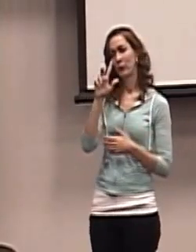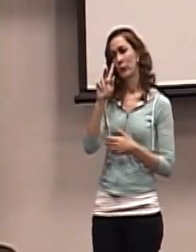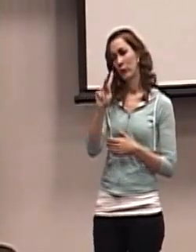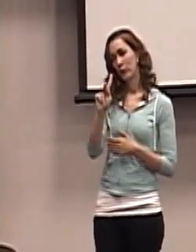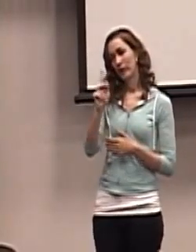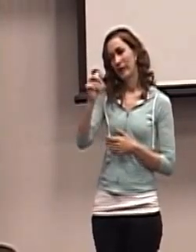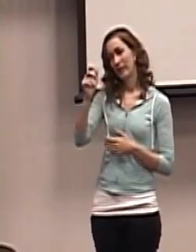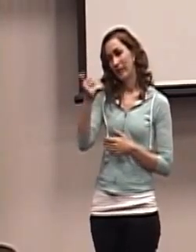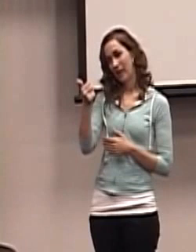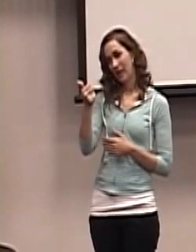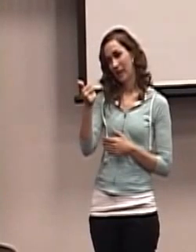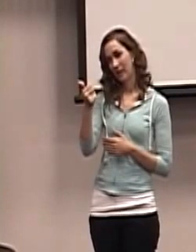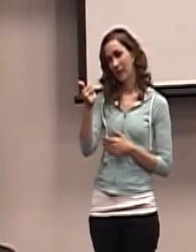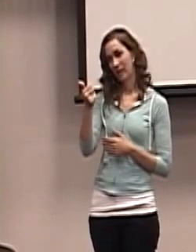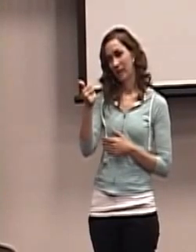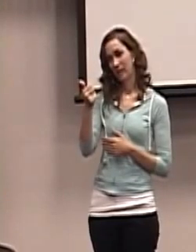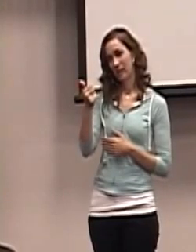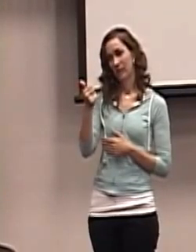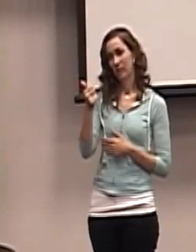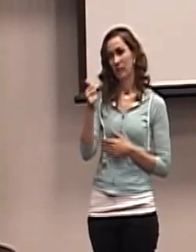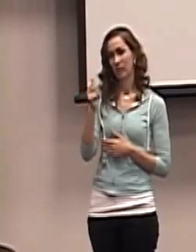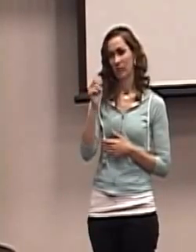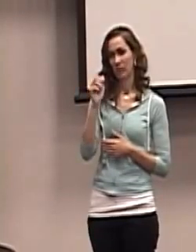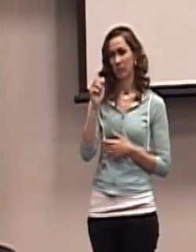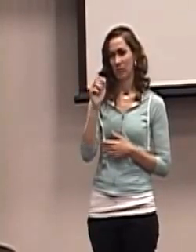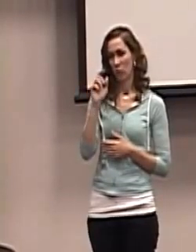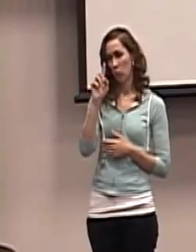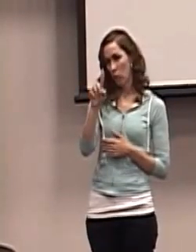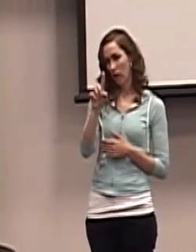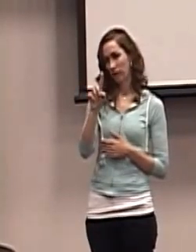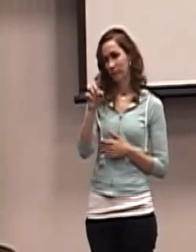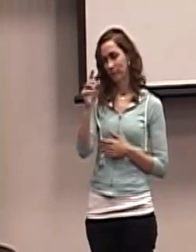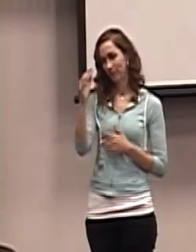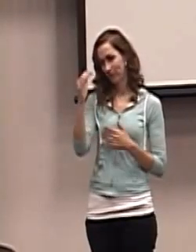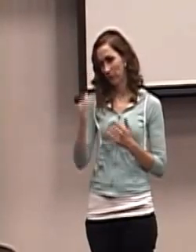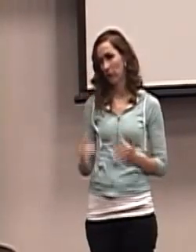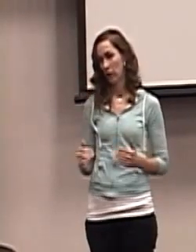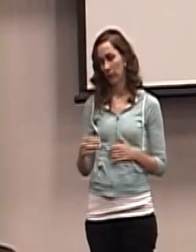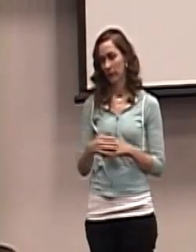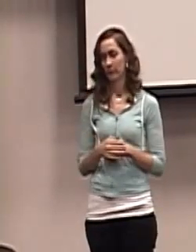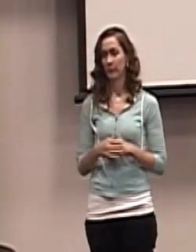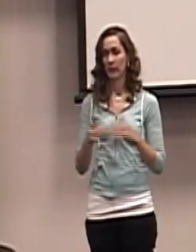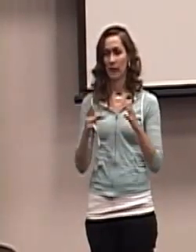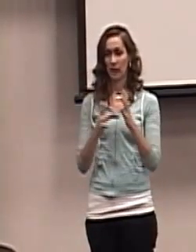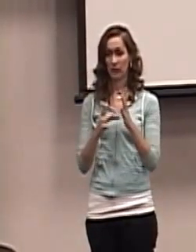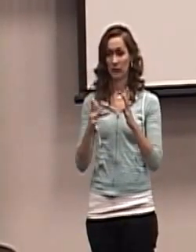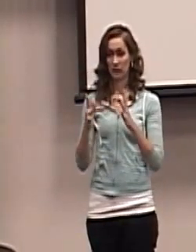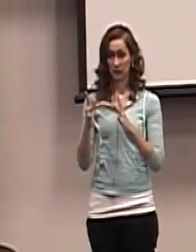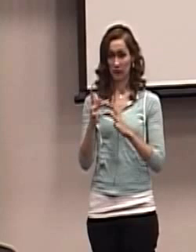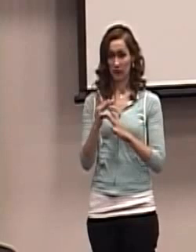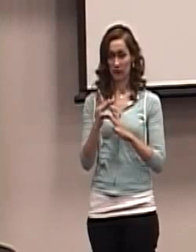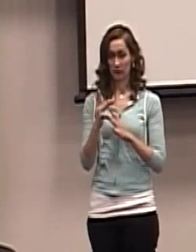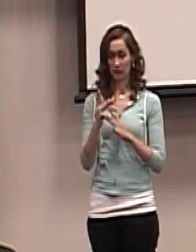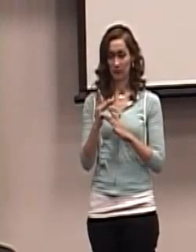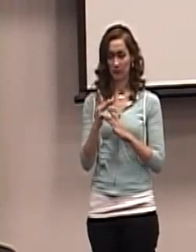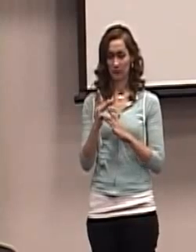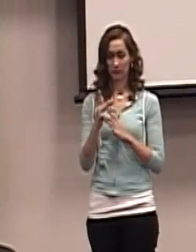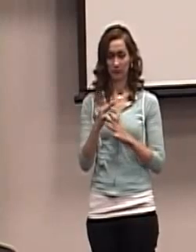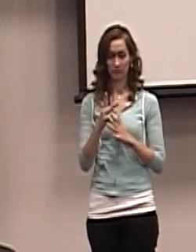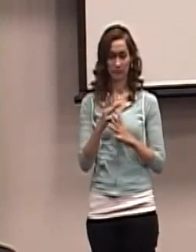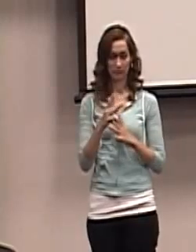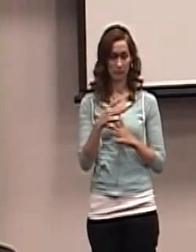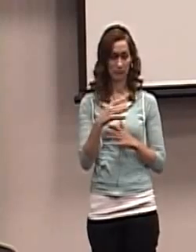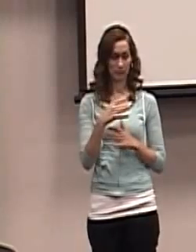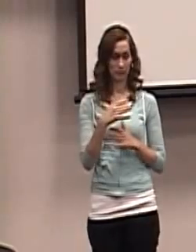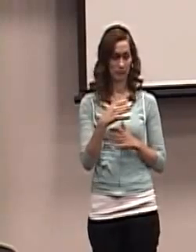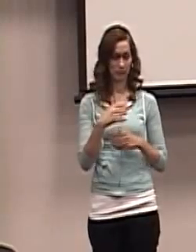starting in verse 1 and following, and I won't go through it in detail, but Jesus also assigned his disciples